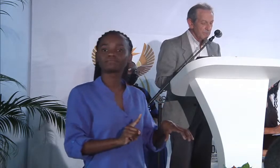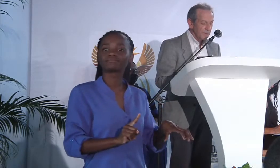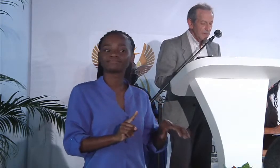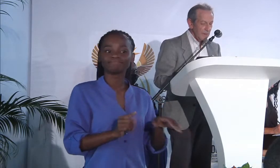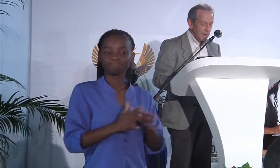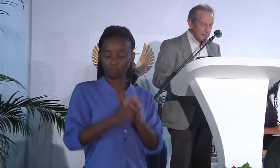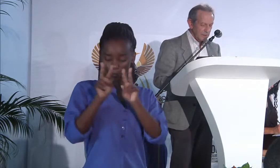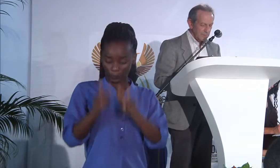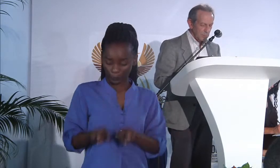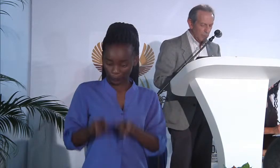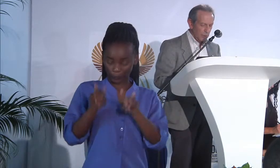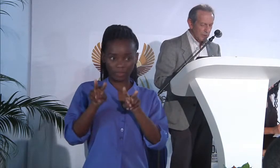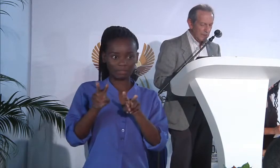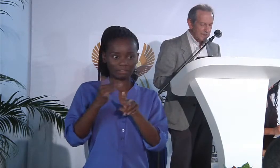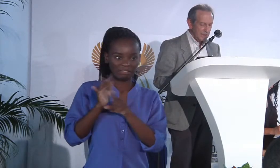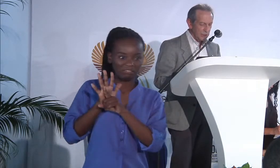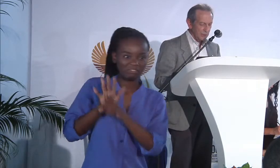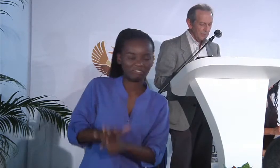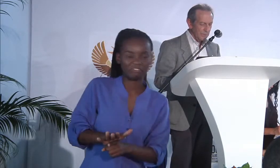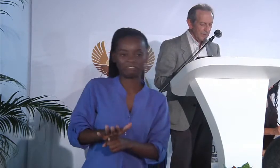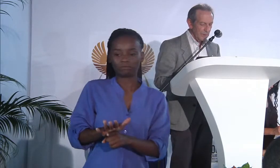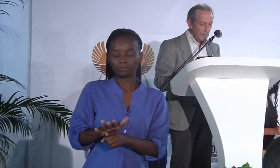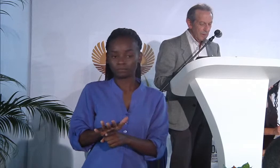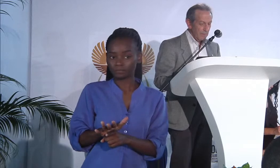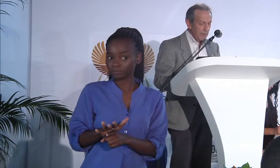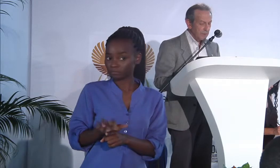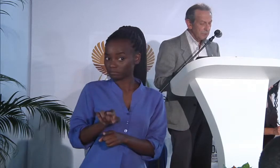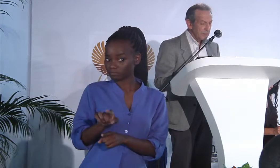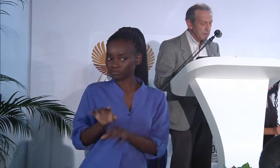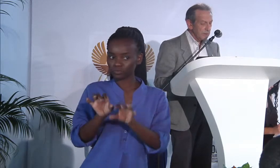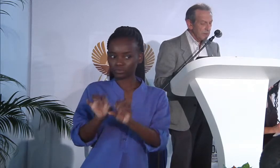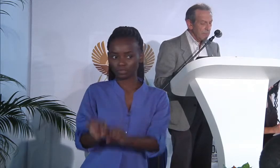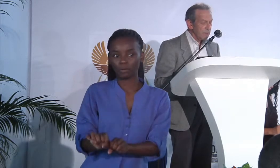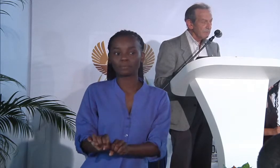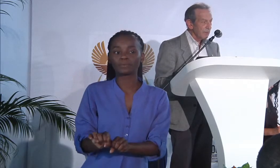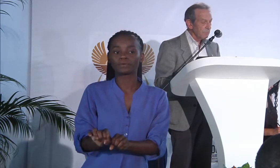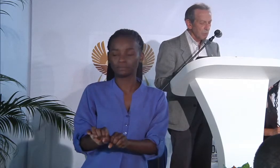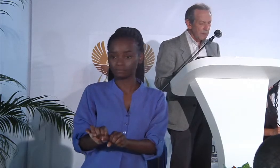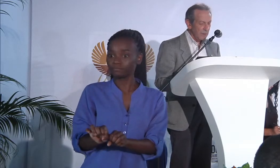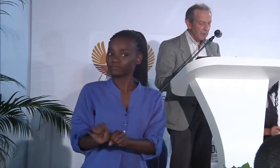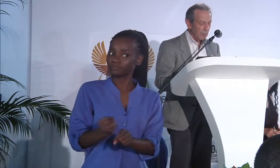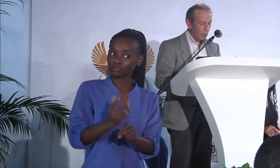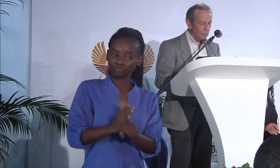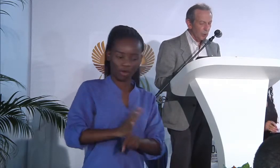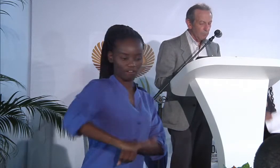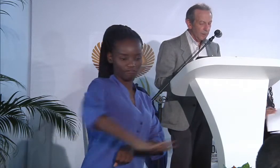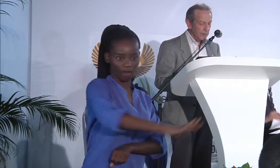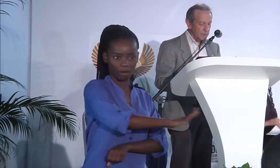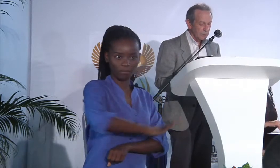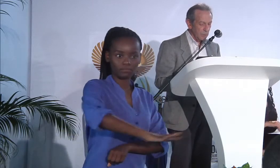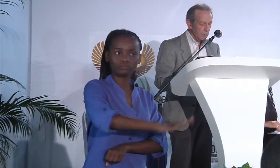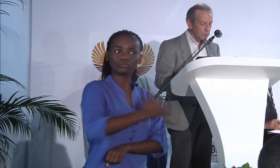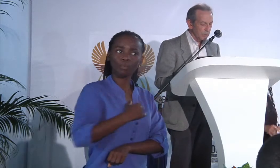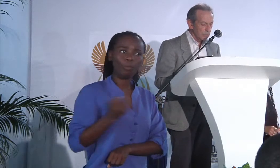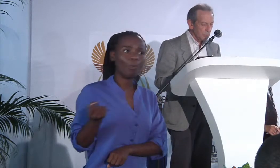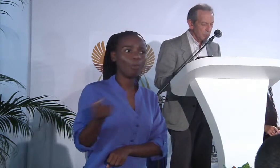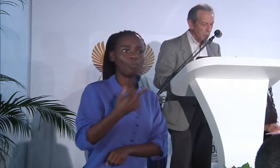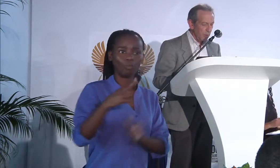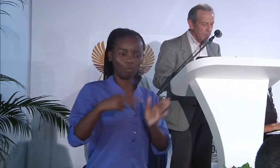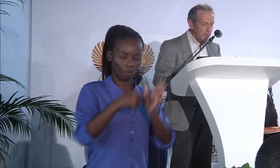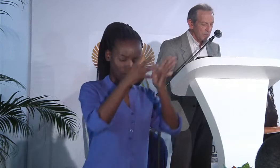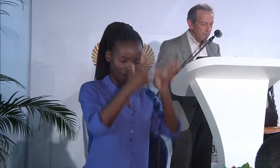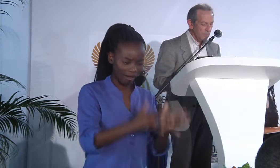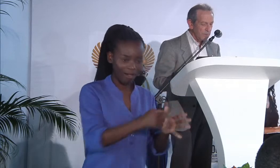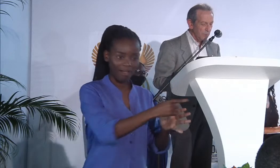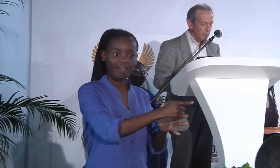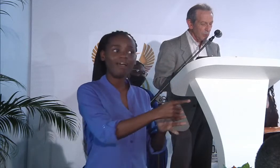discrimination, and subsequent marginalisation by creating an enabling environment whereby all role players will contribute to the